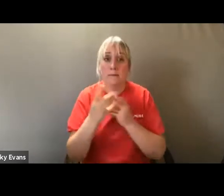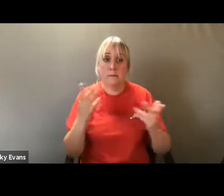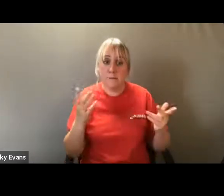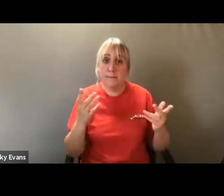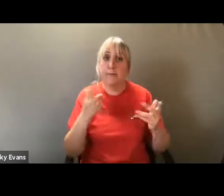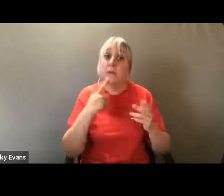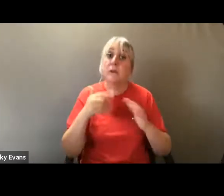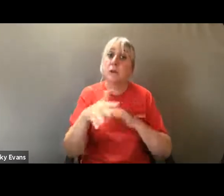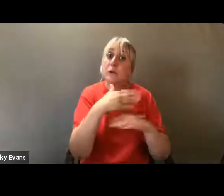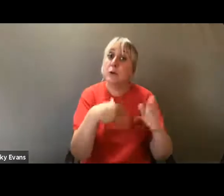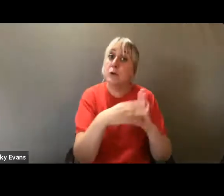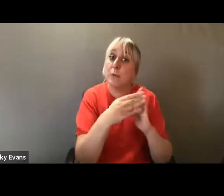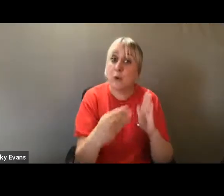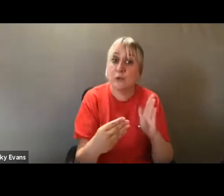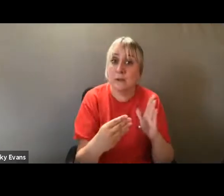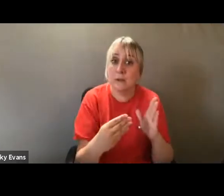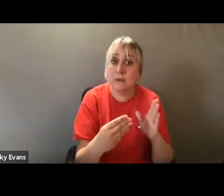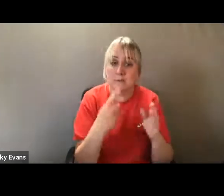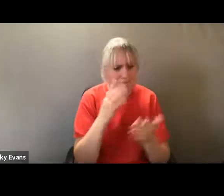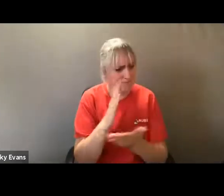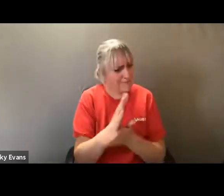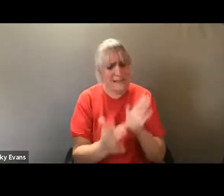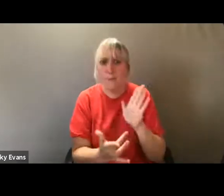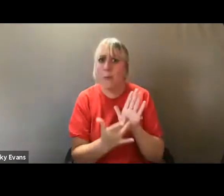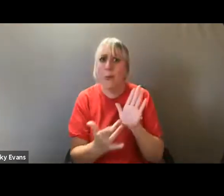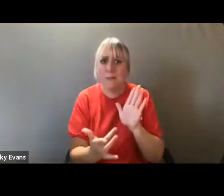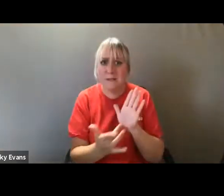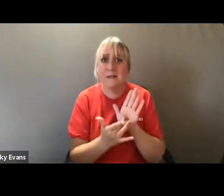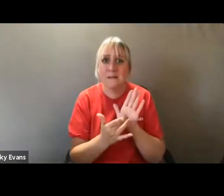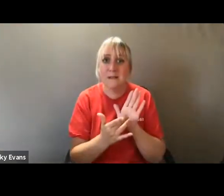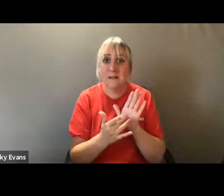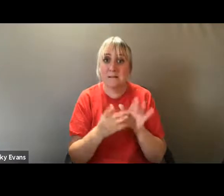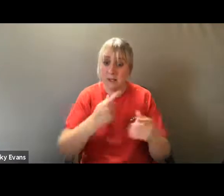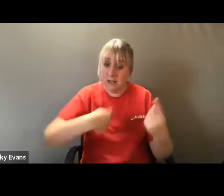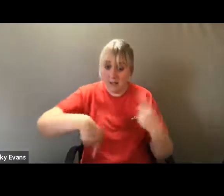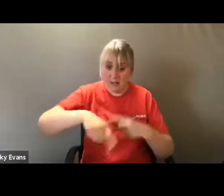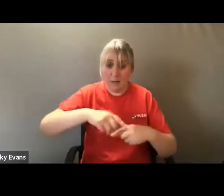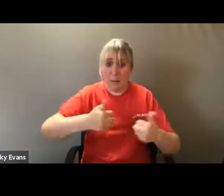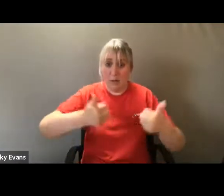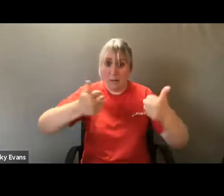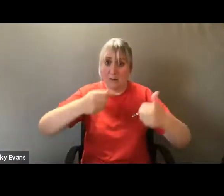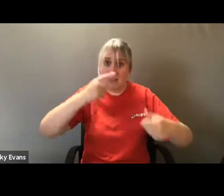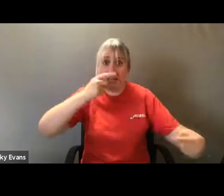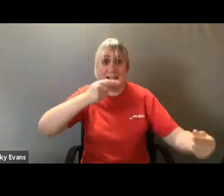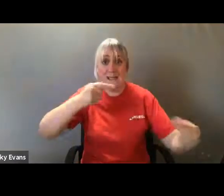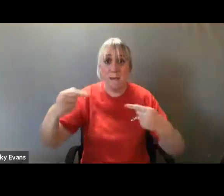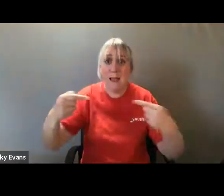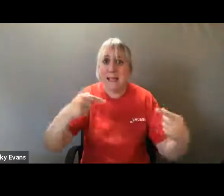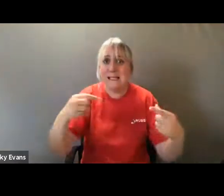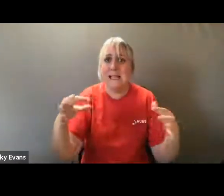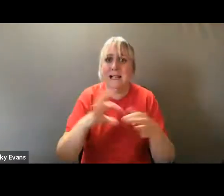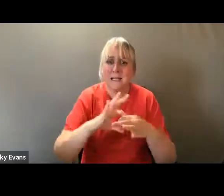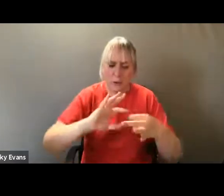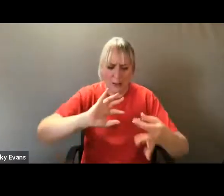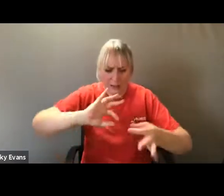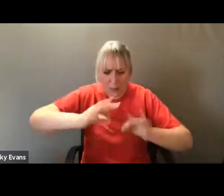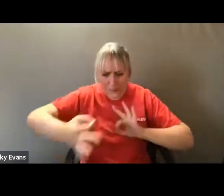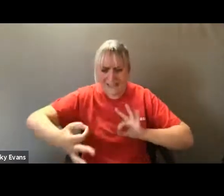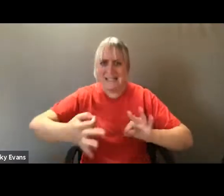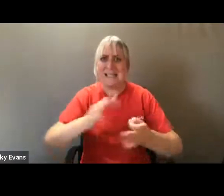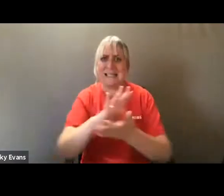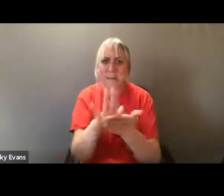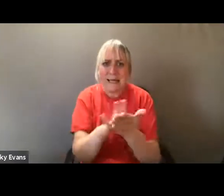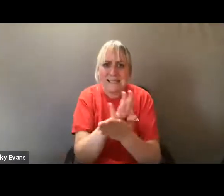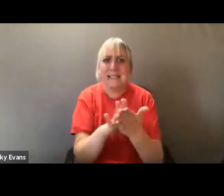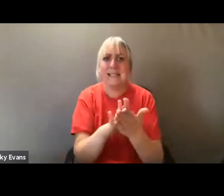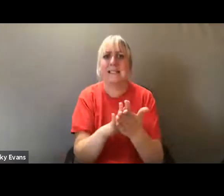the social model is extremely important, and although we can debate about linguistics and about semantics, and that is all extremely